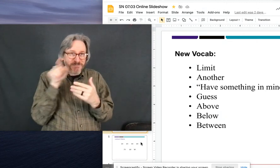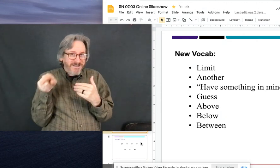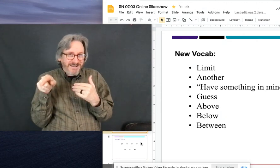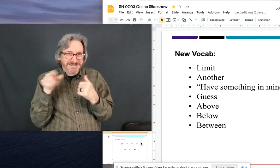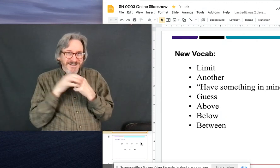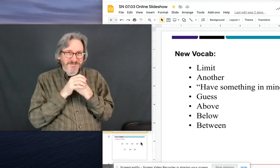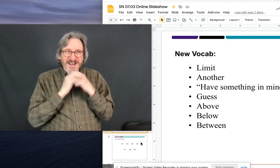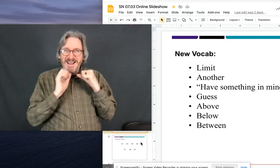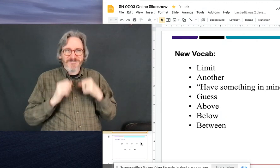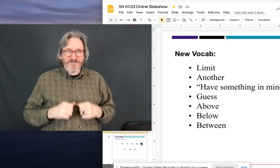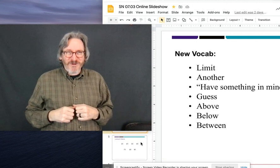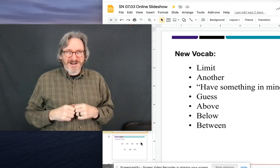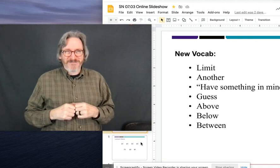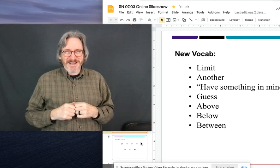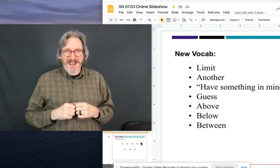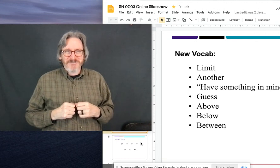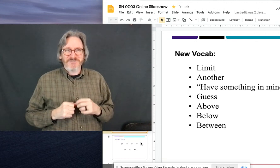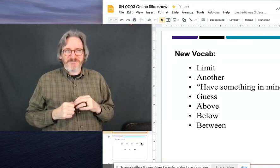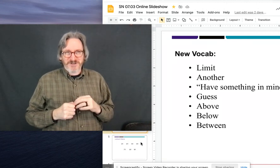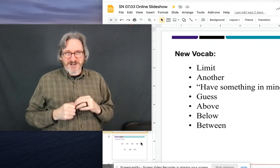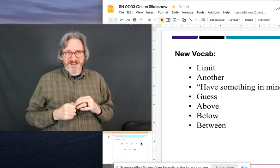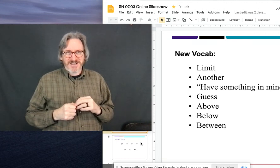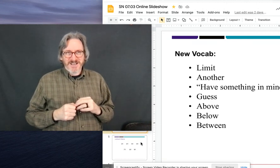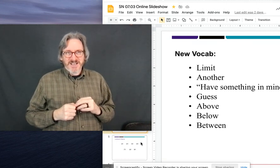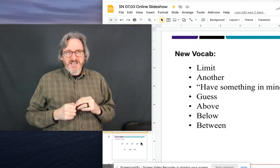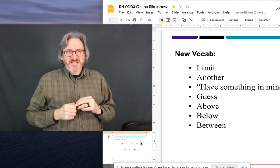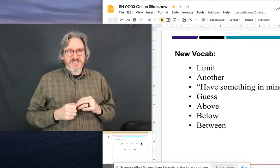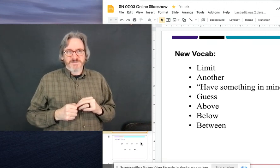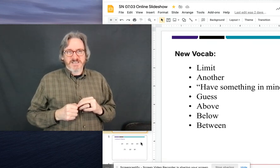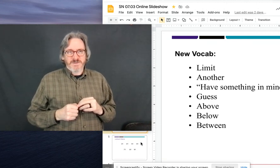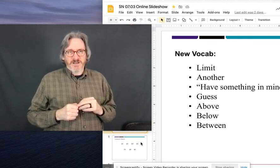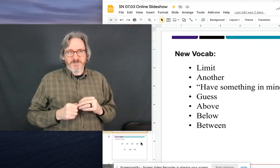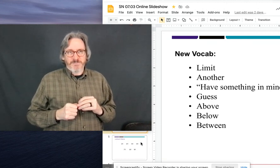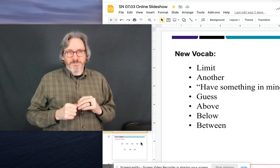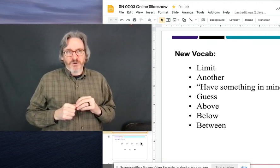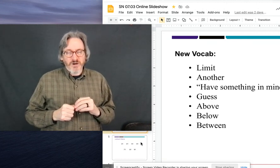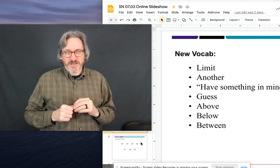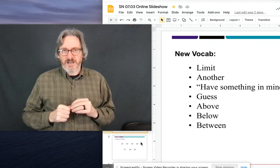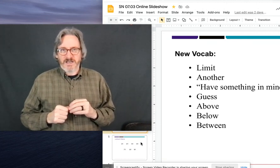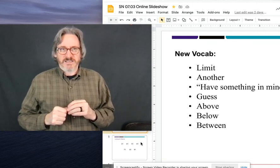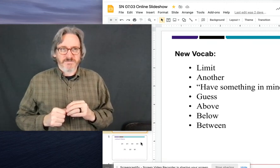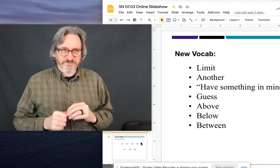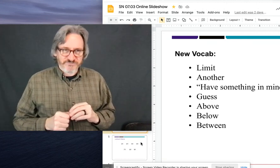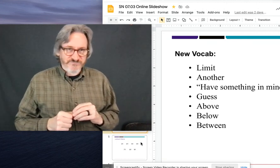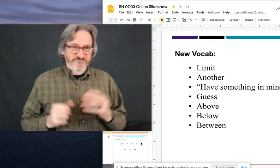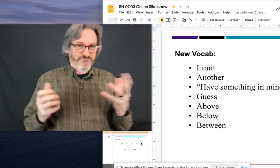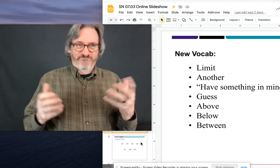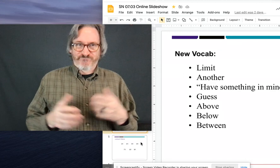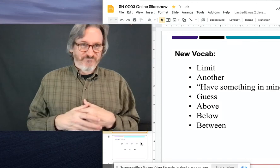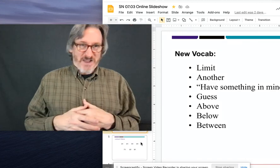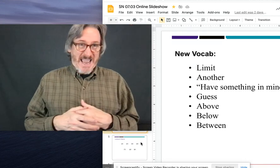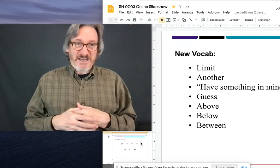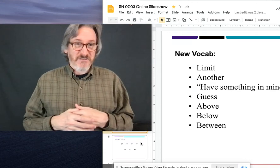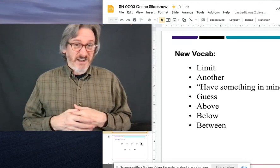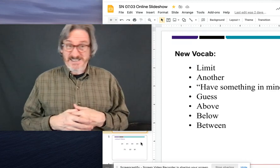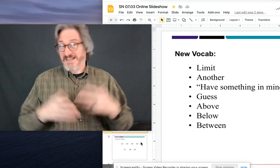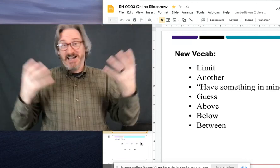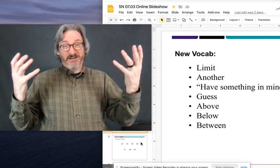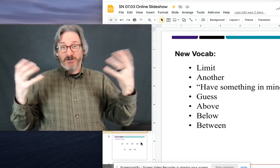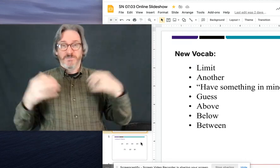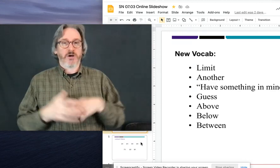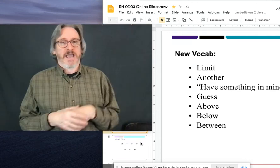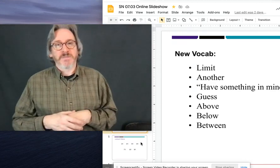number and this number. And boy, aren't we having fun. Just makes me want to put my head in a vice.